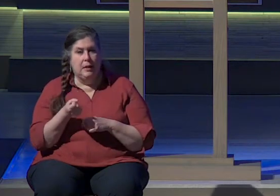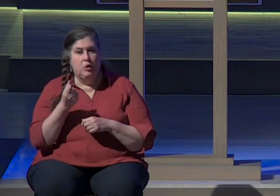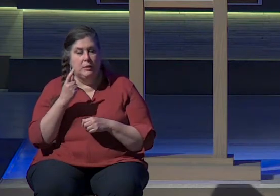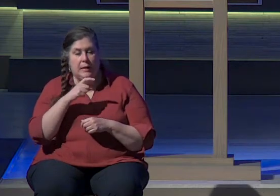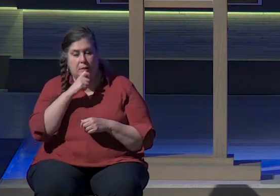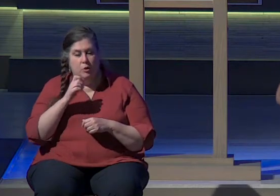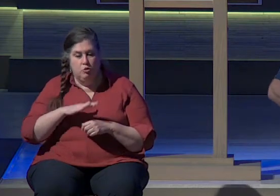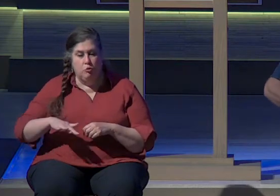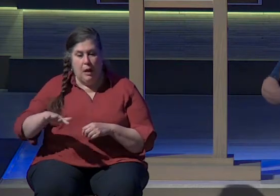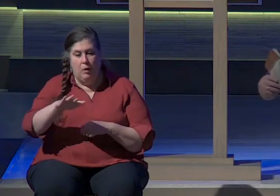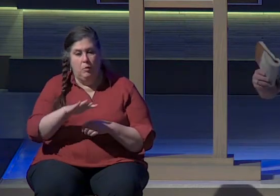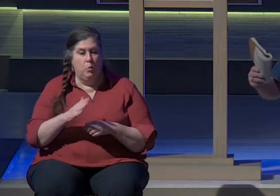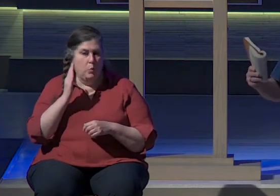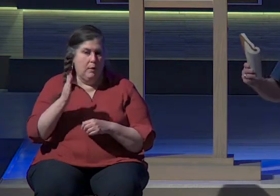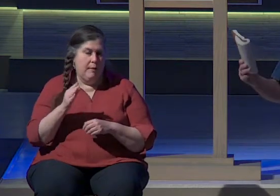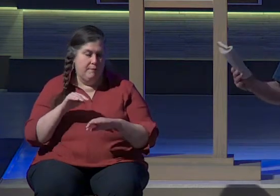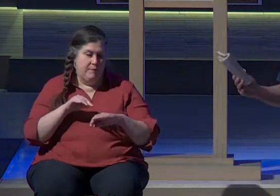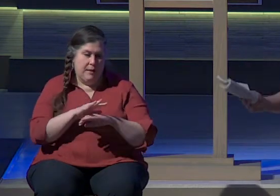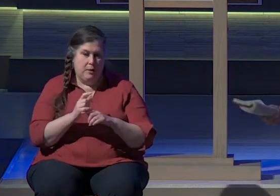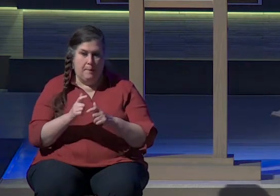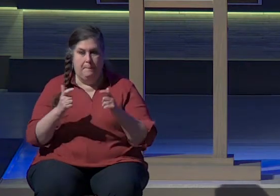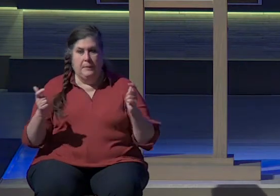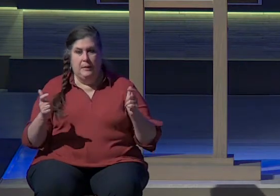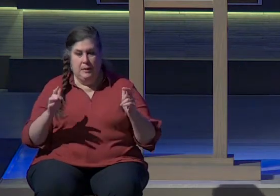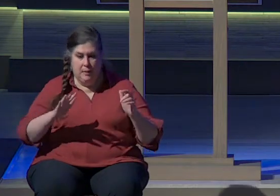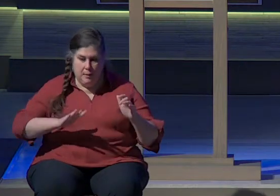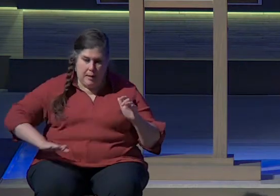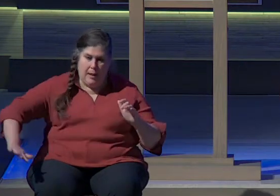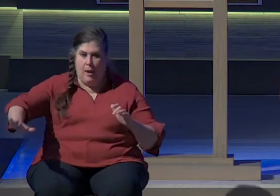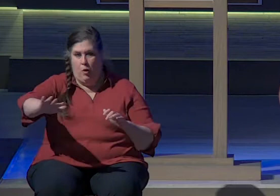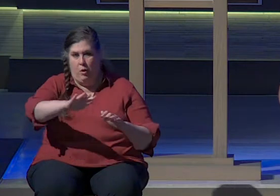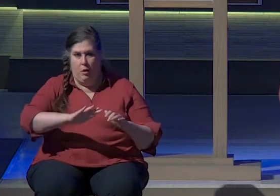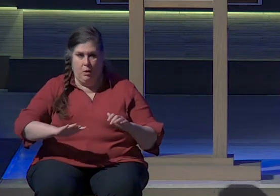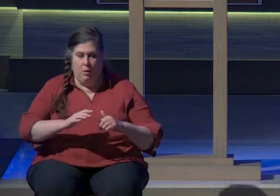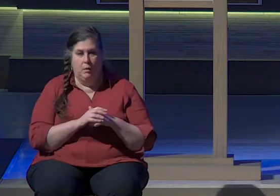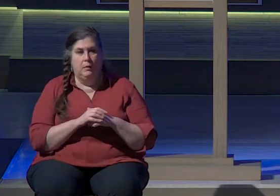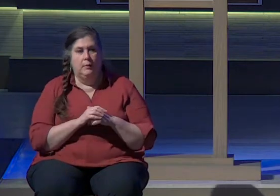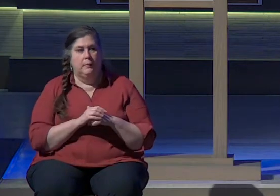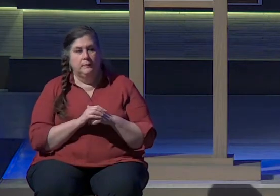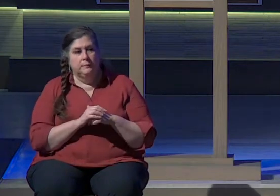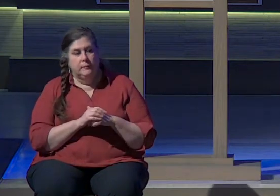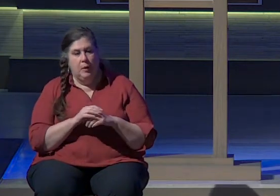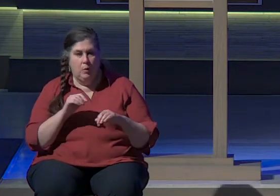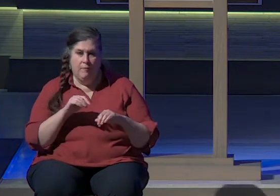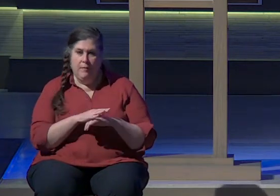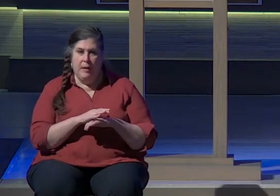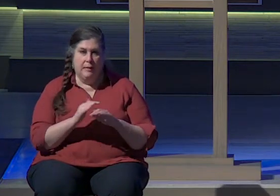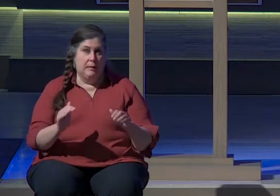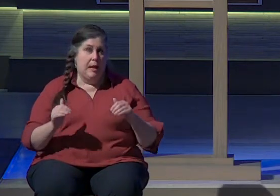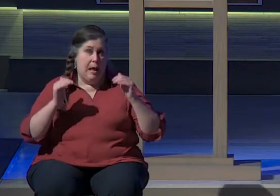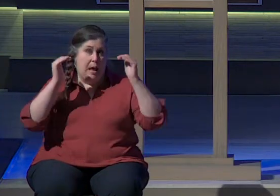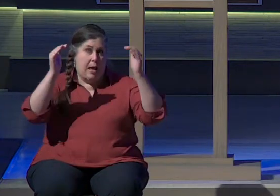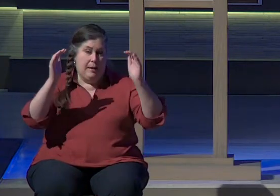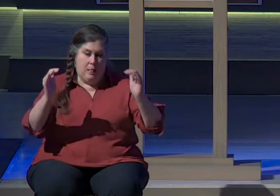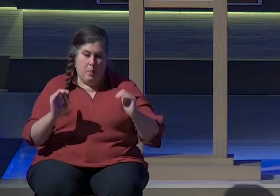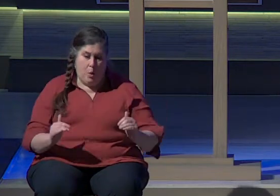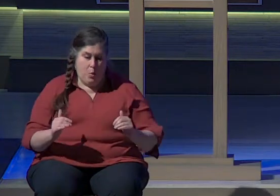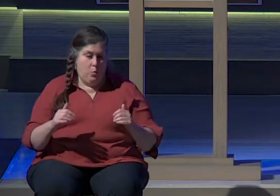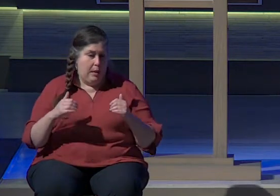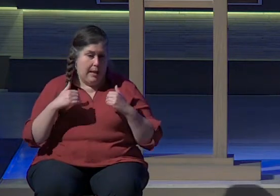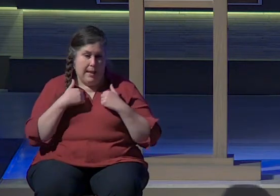that the drought is going to affect a huge swath of the region. It is going to affect high and low,